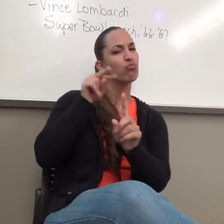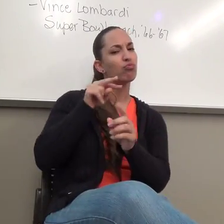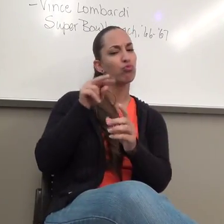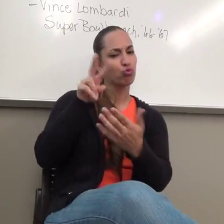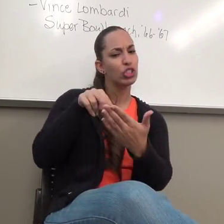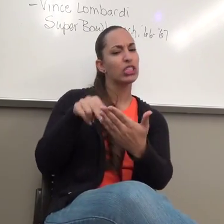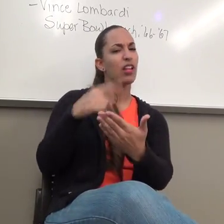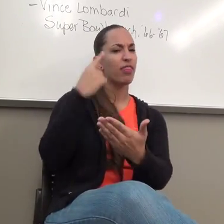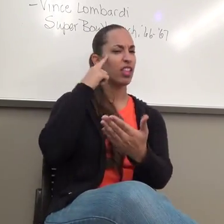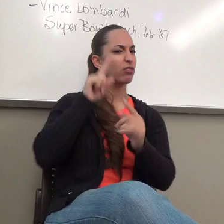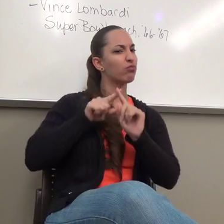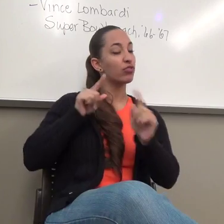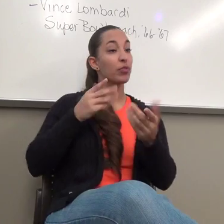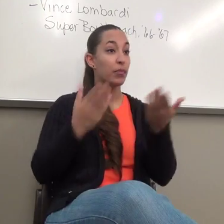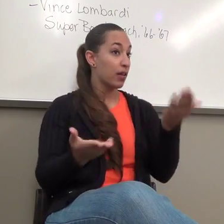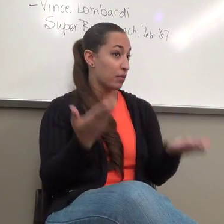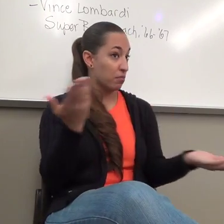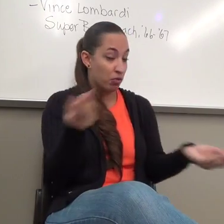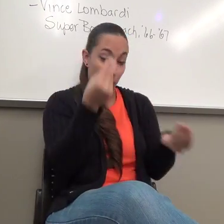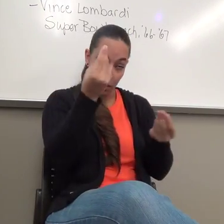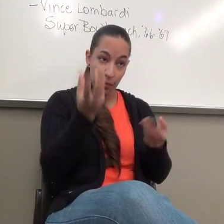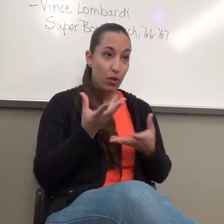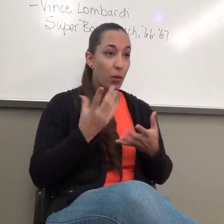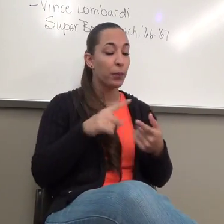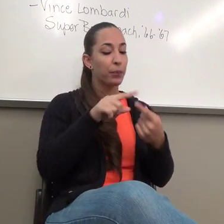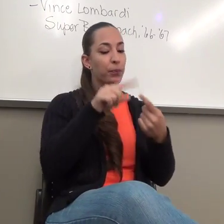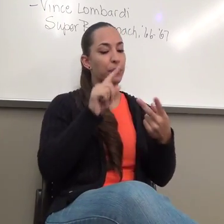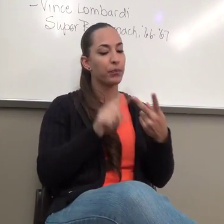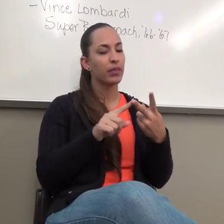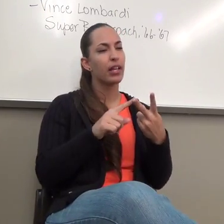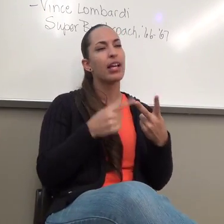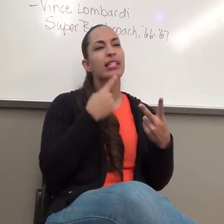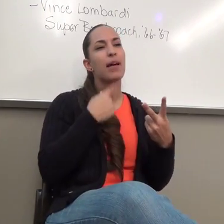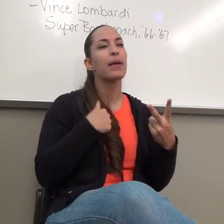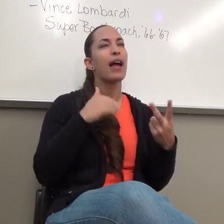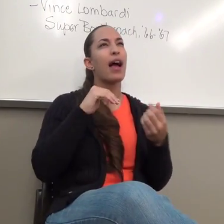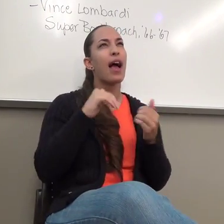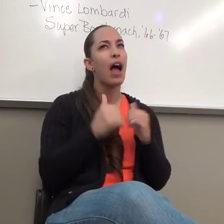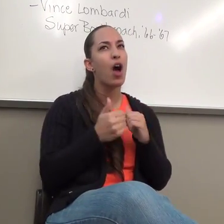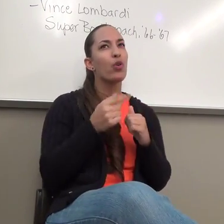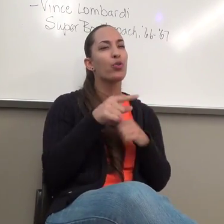then B, tell me how you think it applies to you in